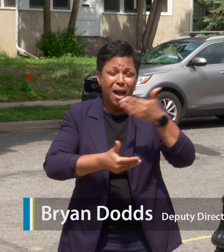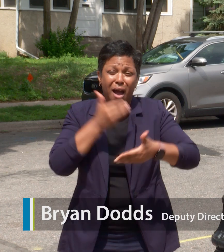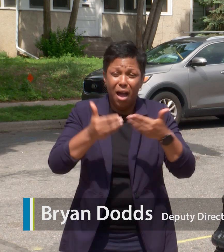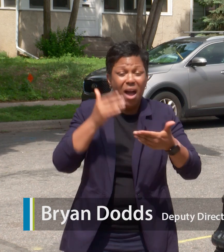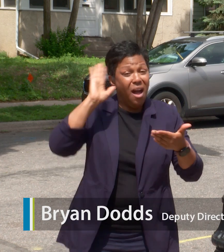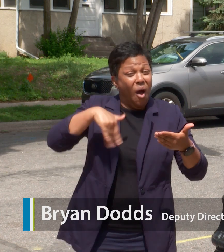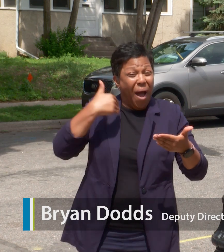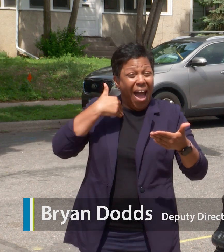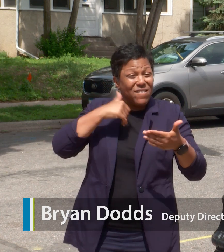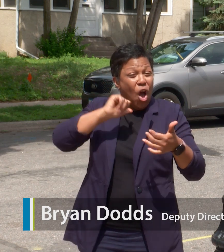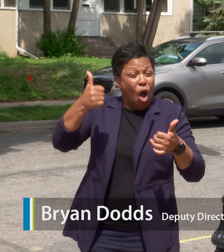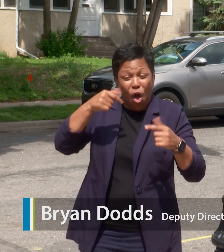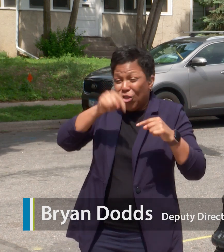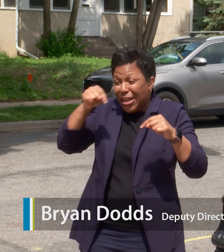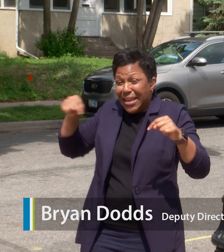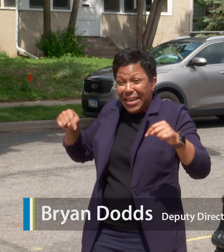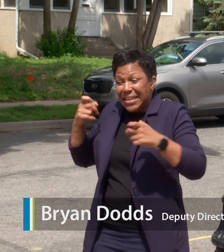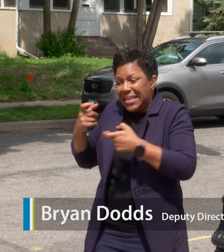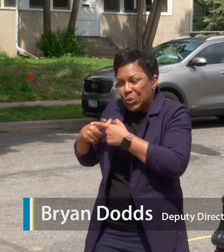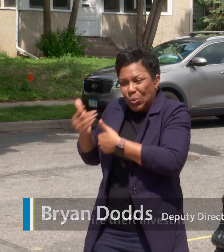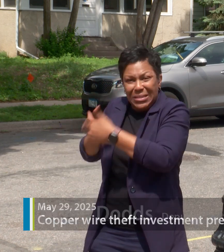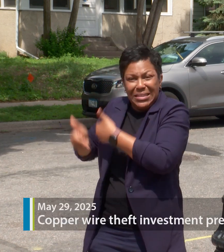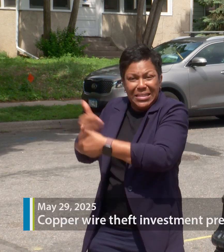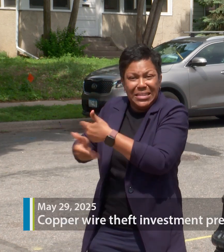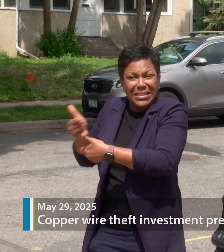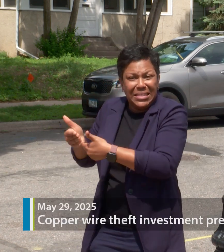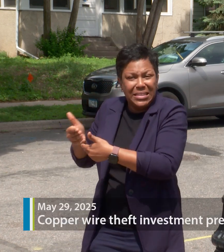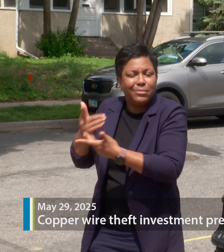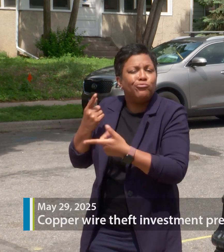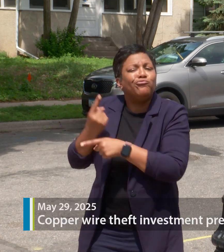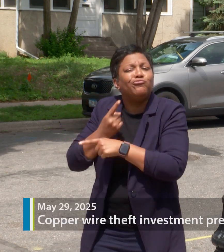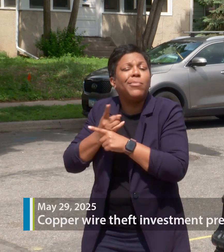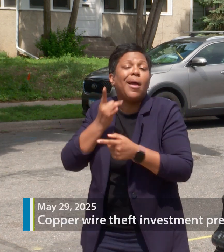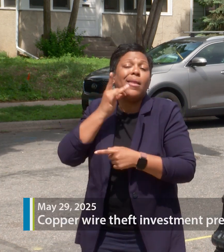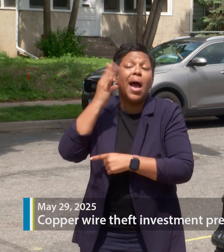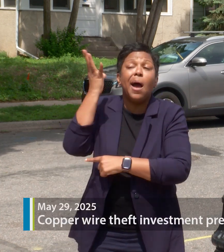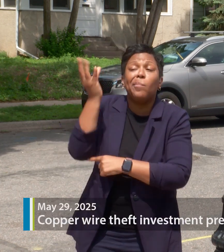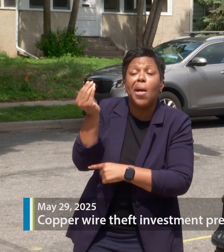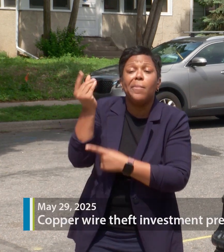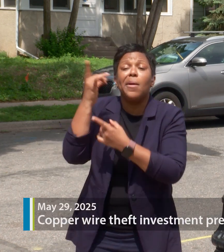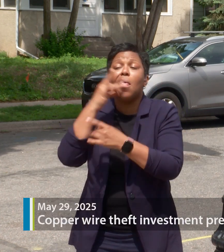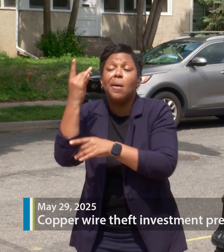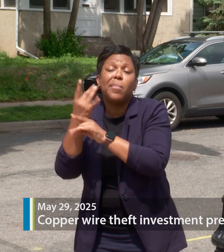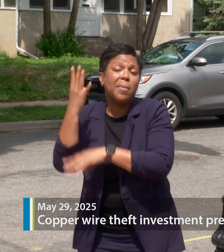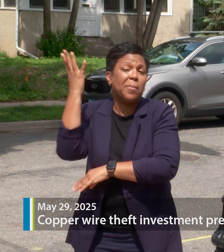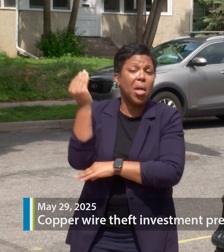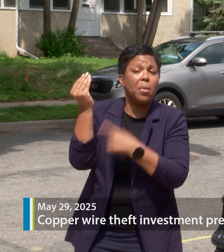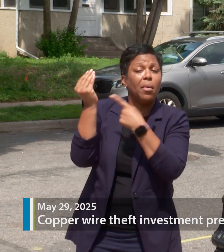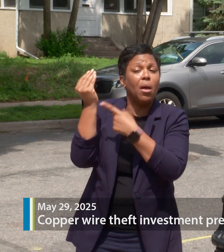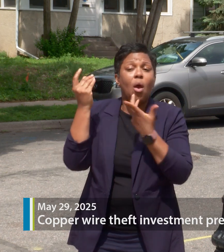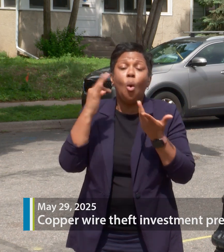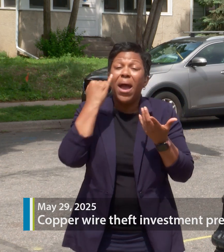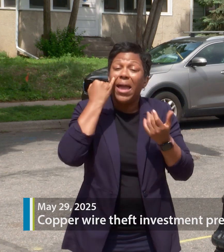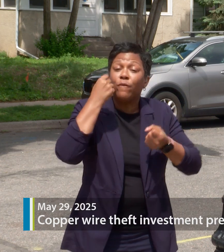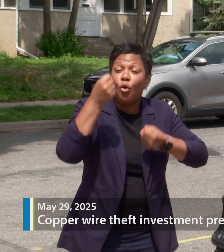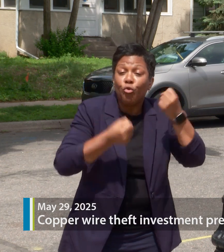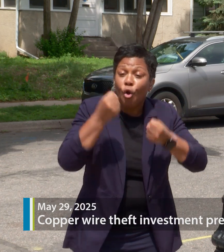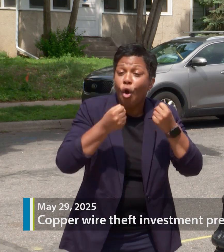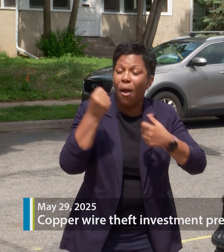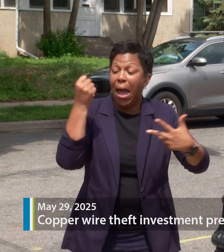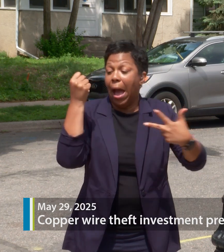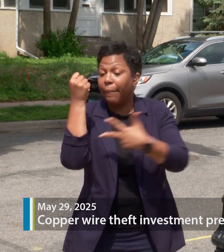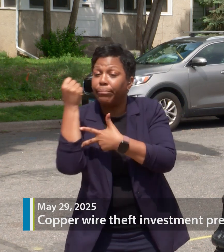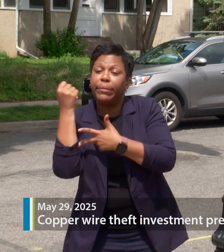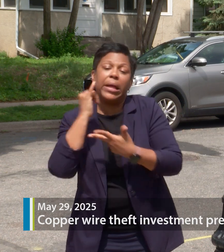our lighting infrastructure, like replacing broken bulbs and repairs needed due to car crashes and other incidents. This has been